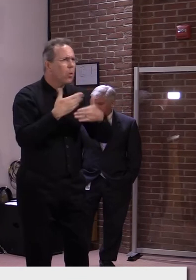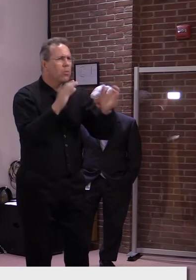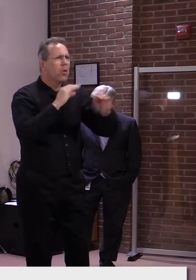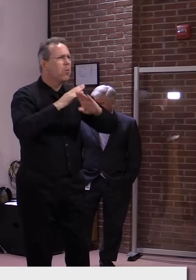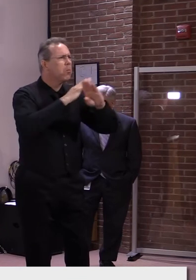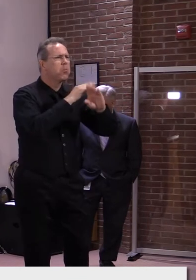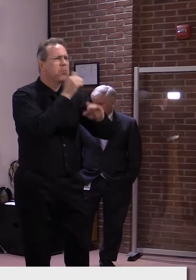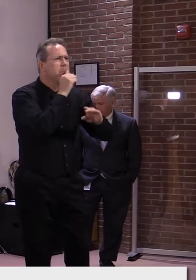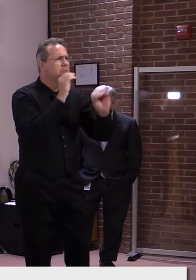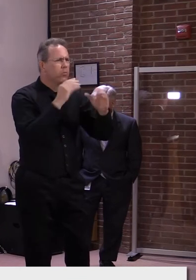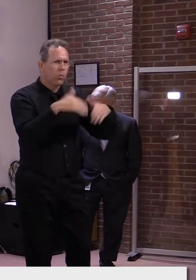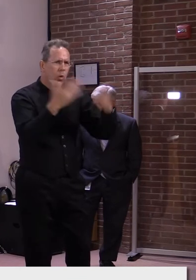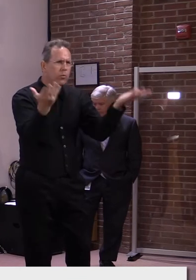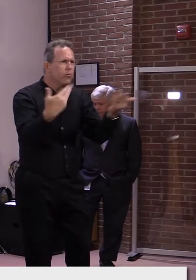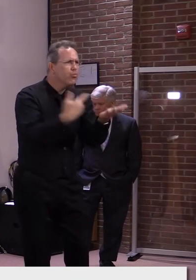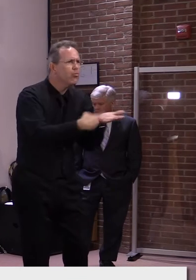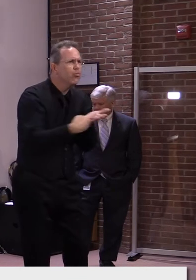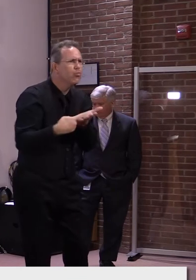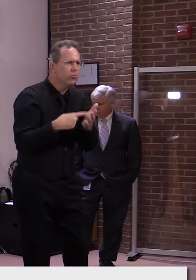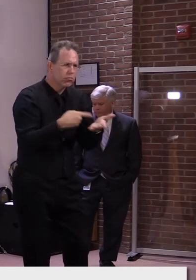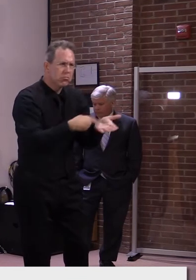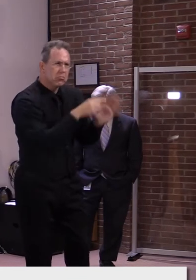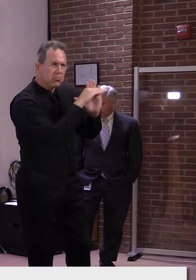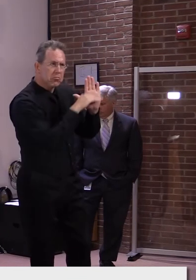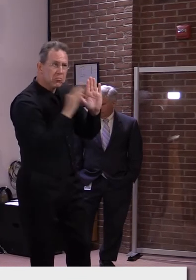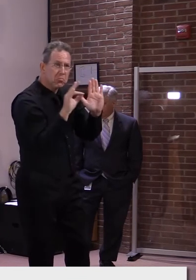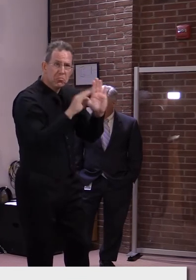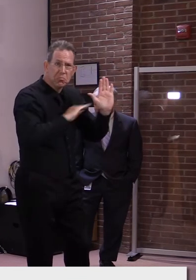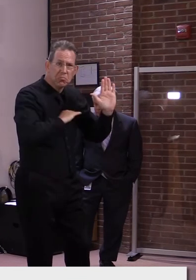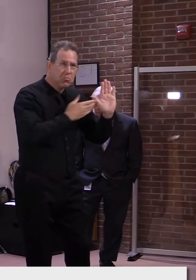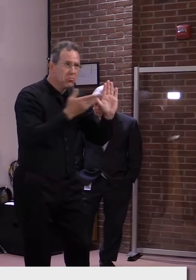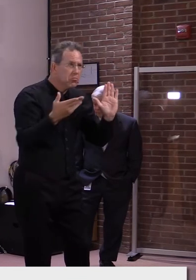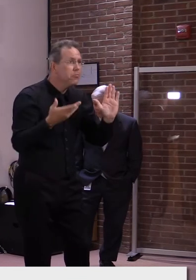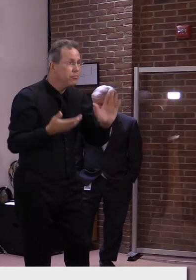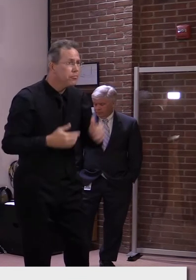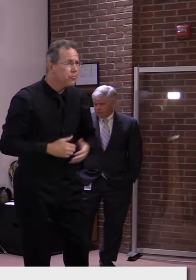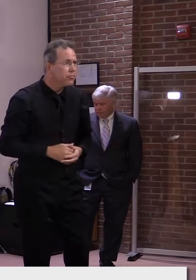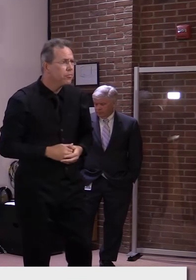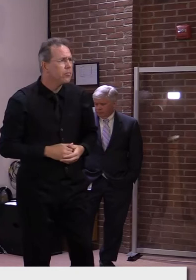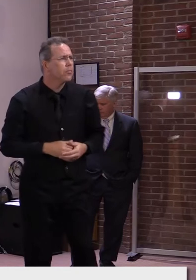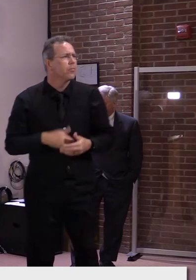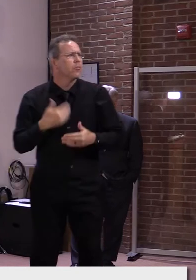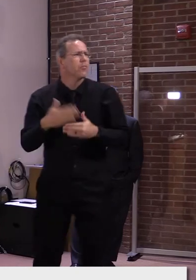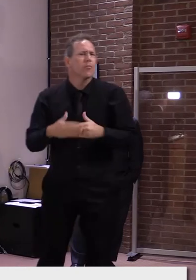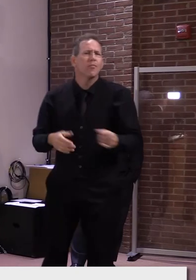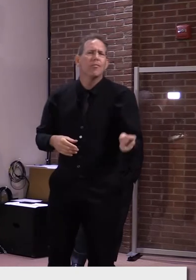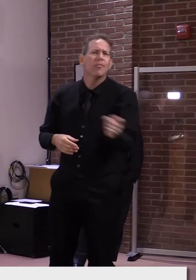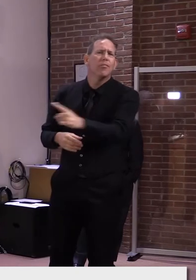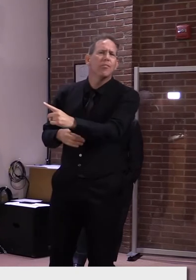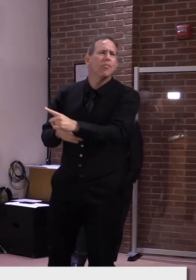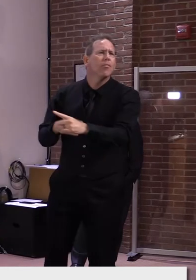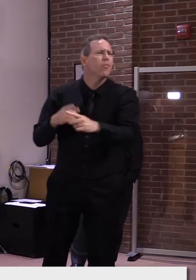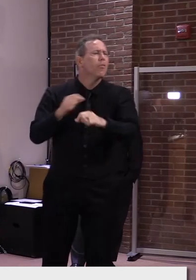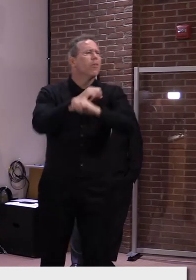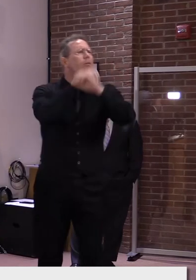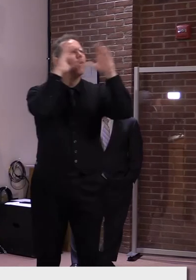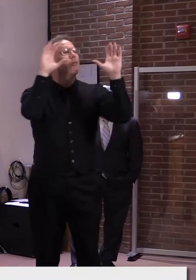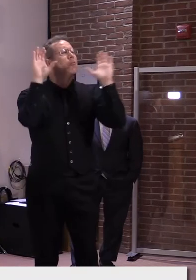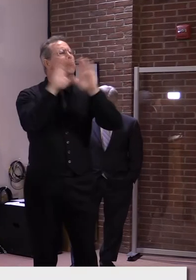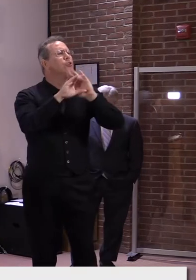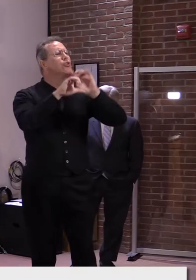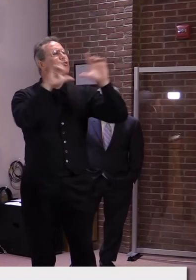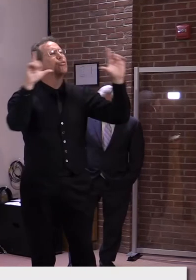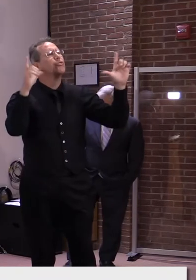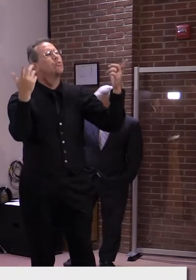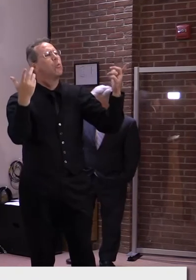And then when I think about kind of the big long-term picture here, is it going to be something that the education agency revisits with districts in like a year